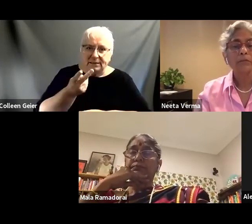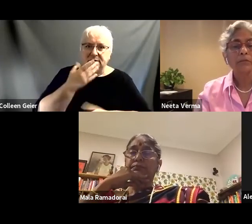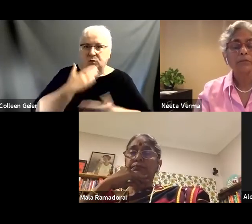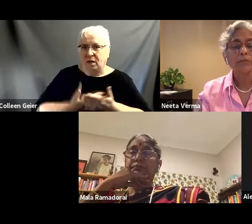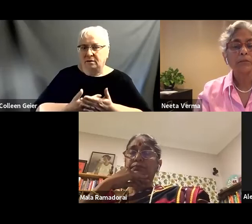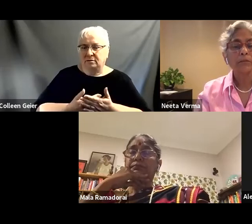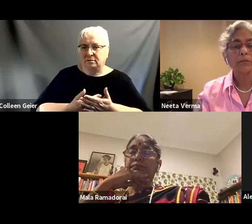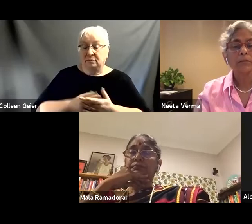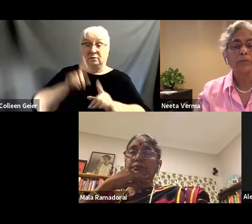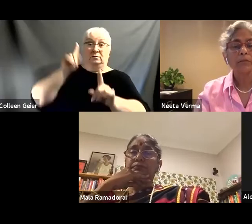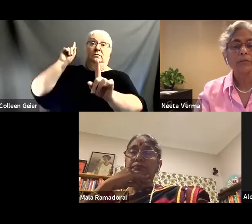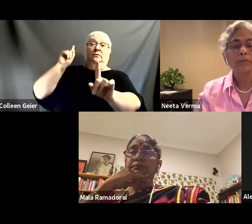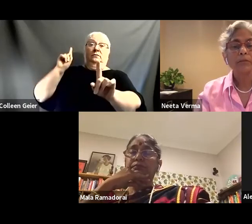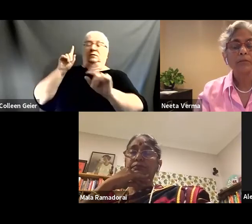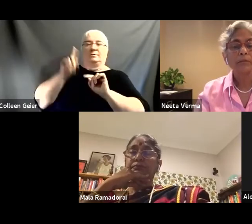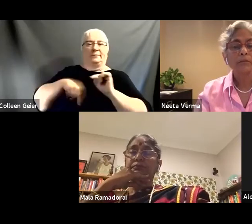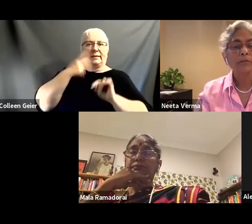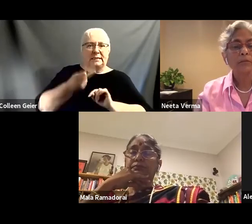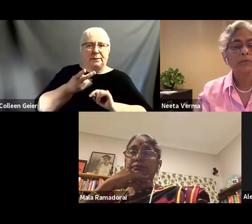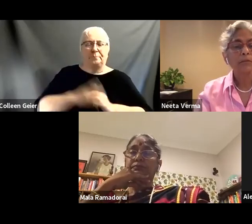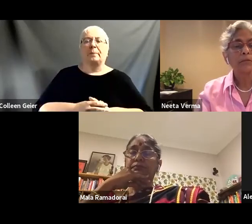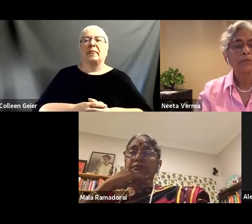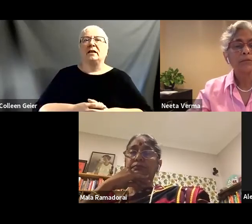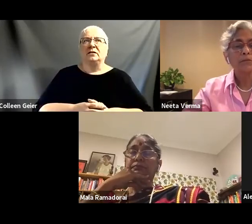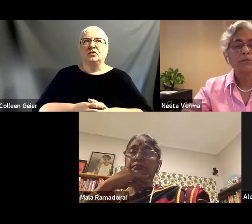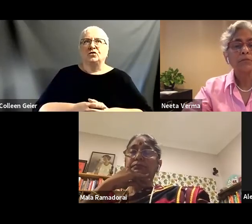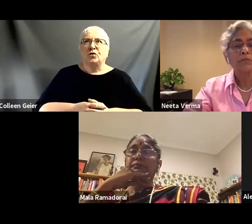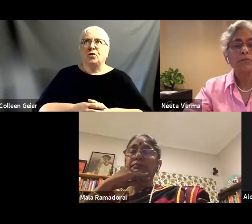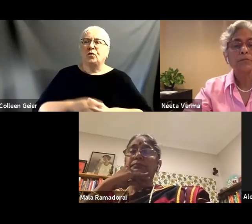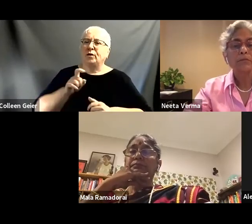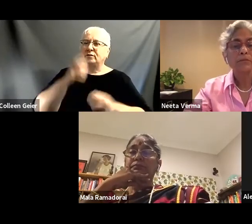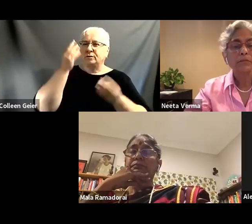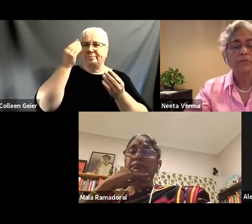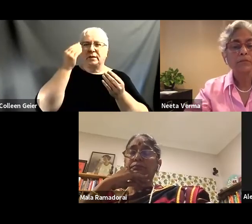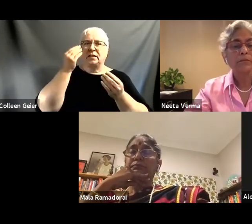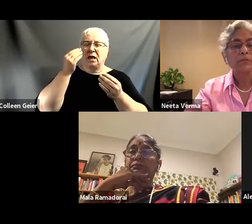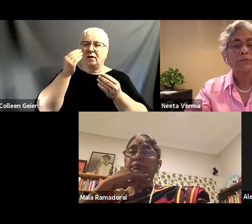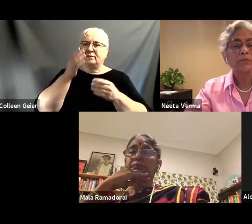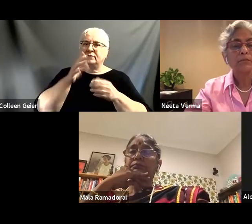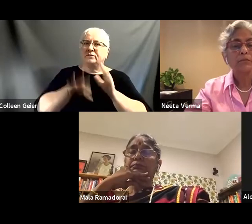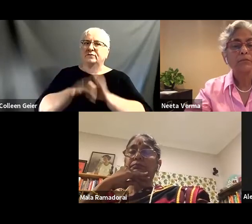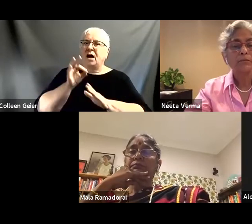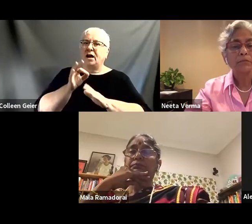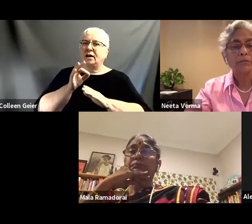So again, you just need to have all of these things within consideration, and make sure